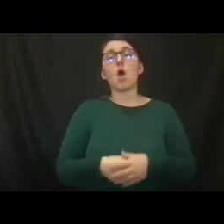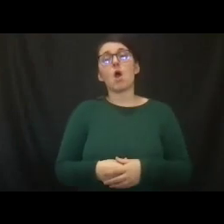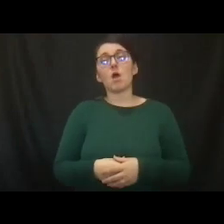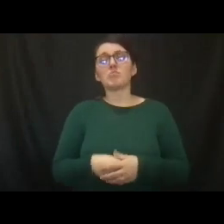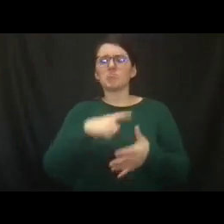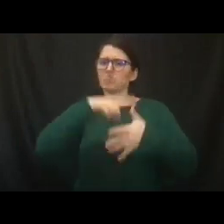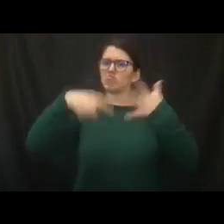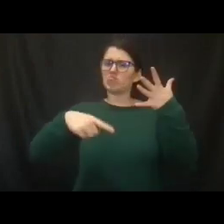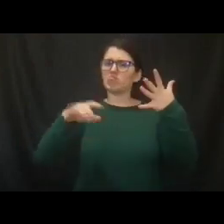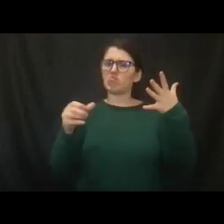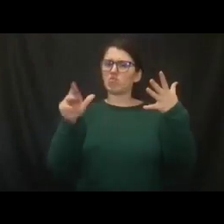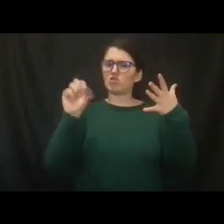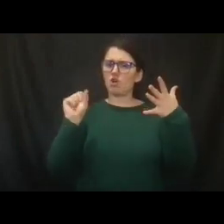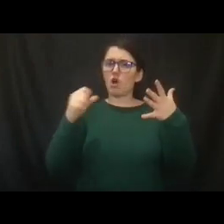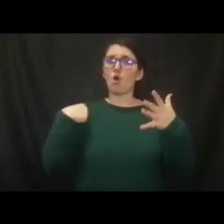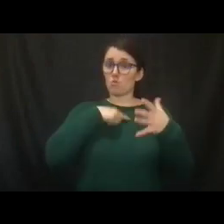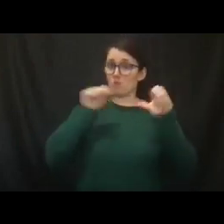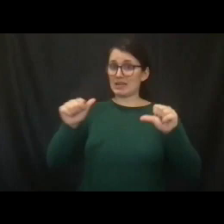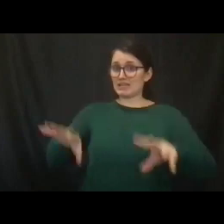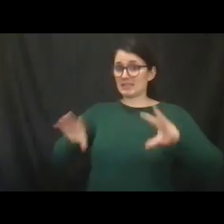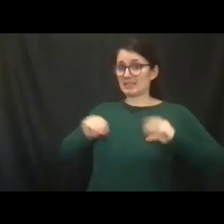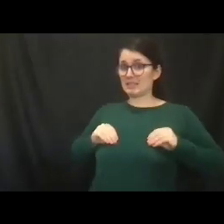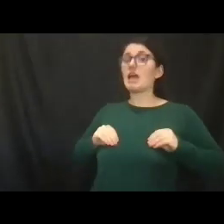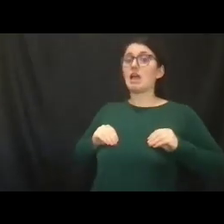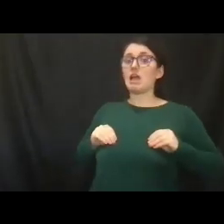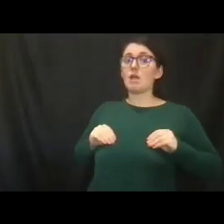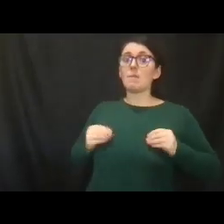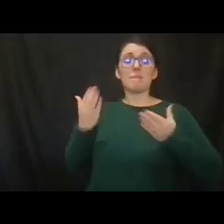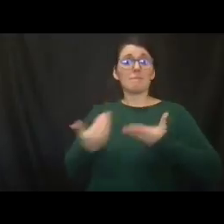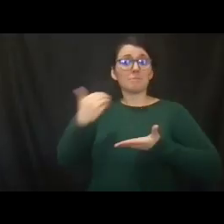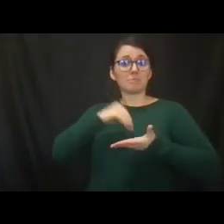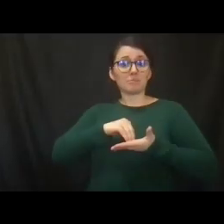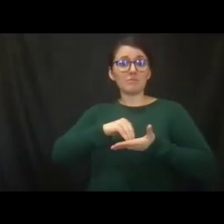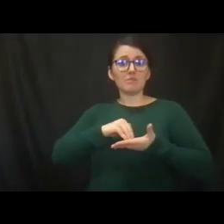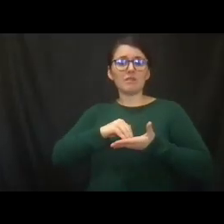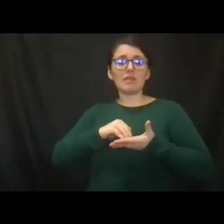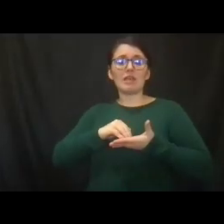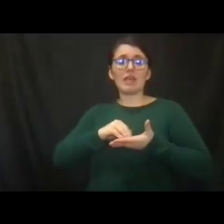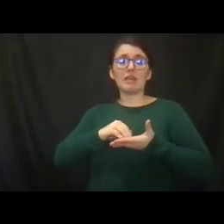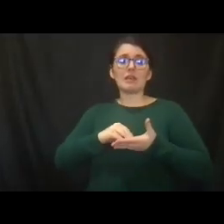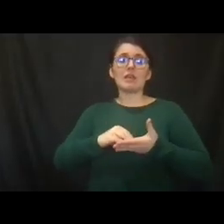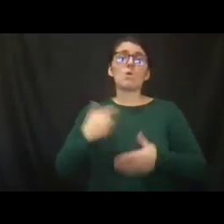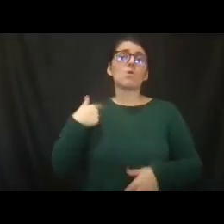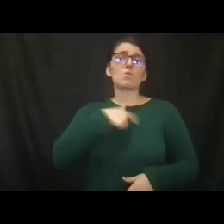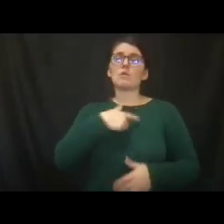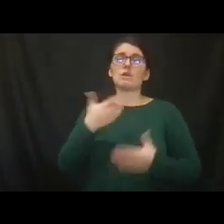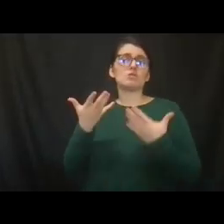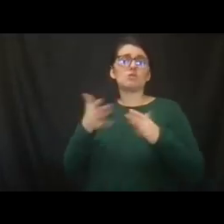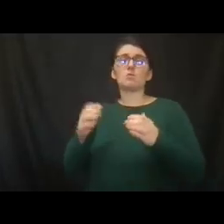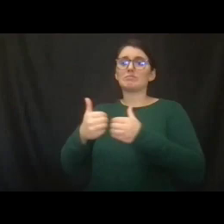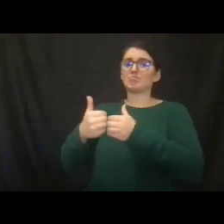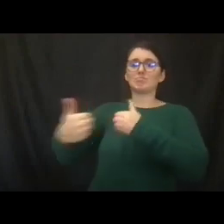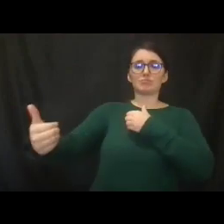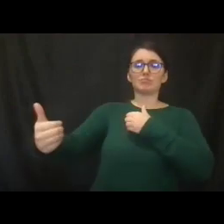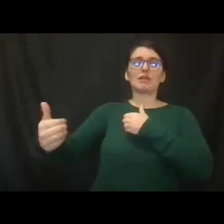the type of glass that we're recycling here. Again, we don't want there to be other types of materials in the glass stream. So